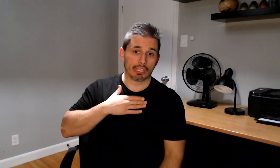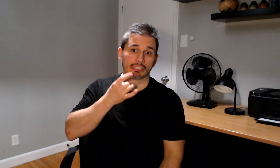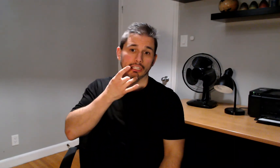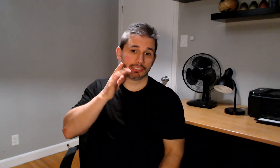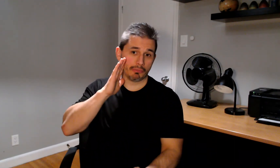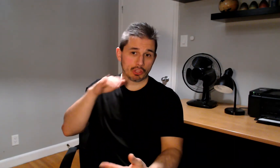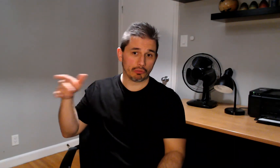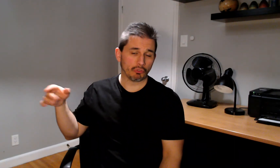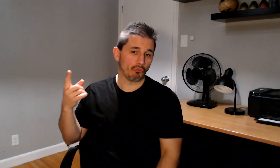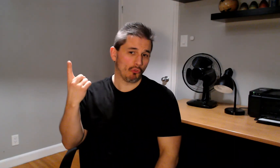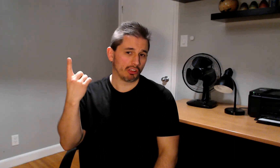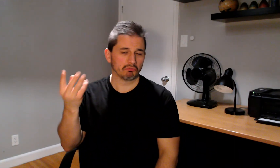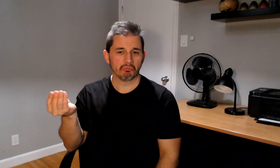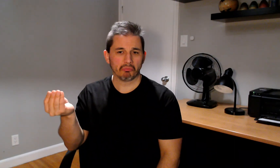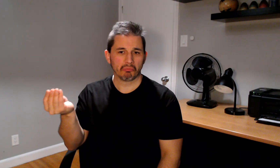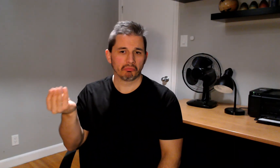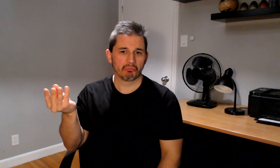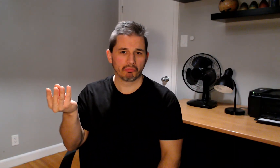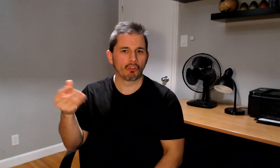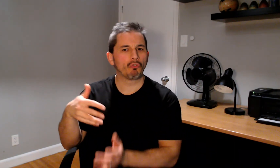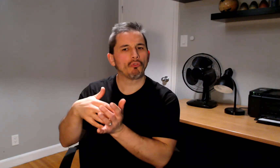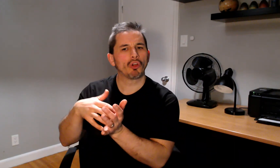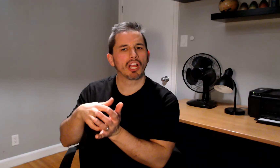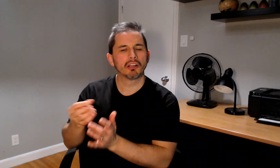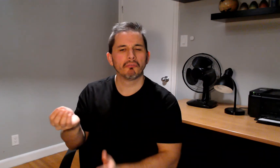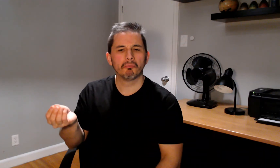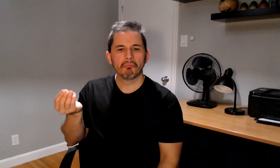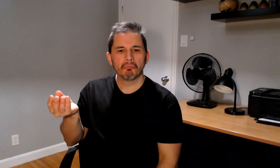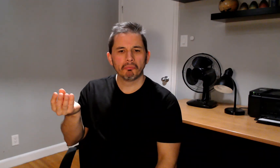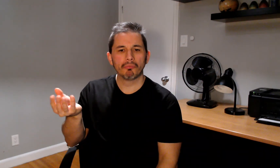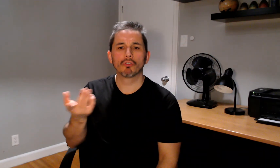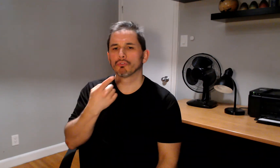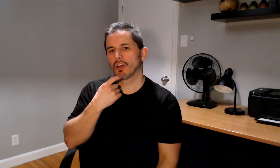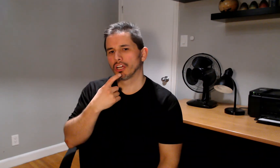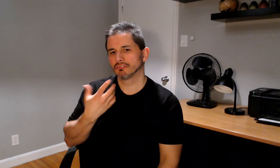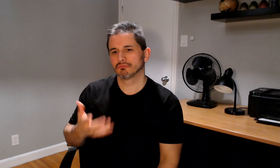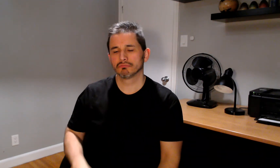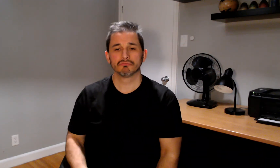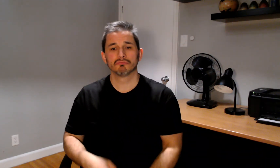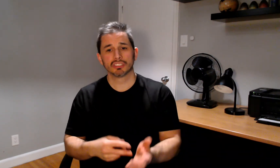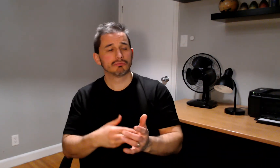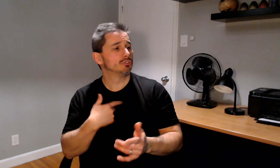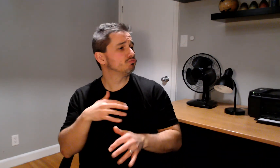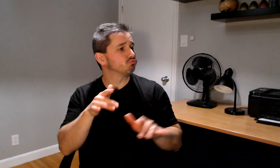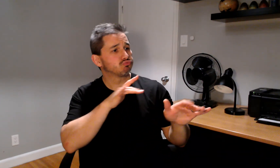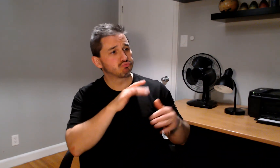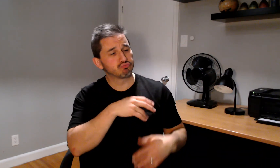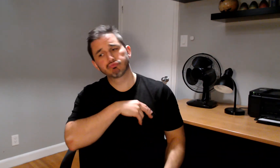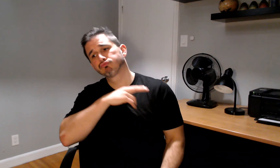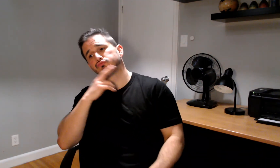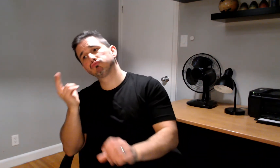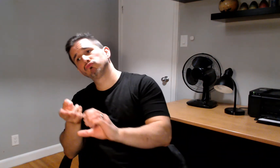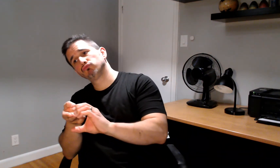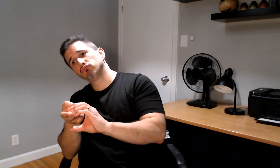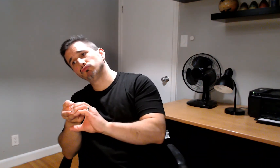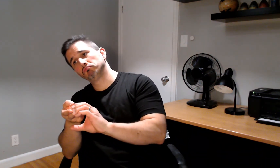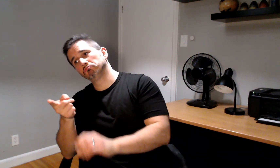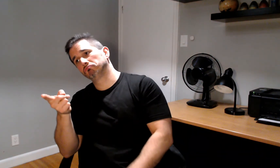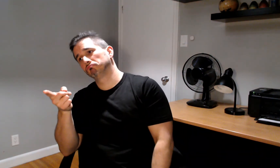Or you could also set up so that a light in my bedroom here will turn to a soft red whenever I have to change the battery. So right before I go